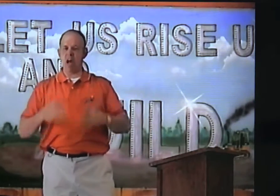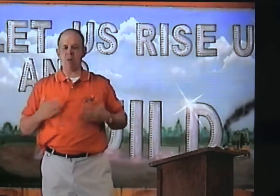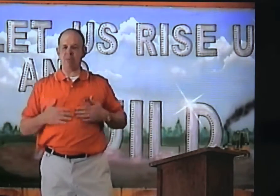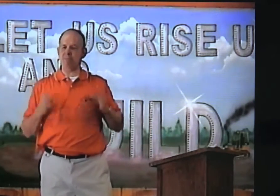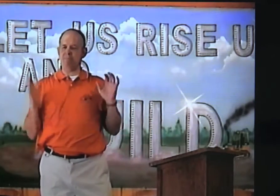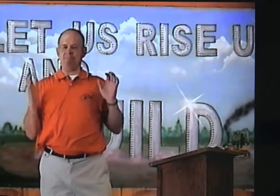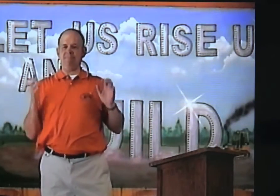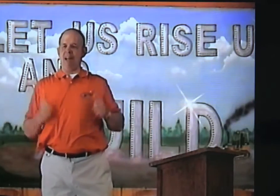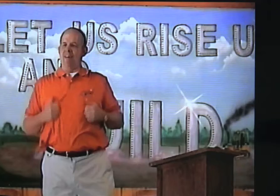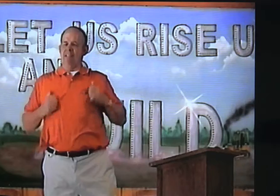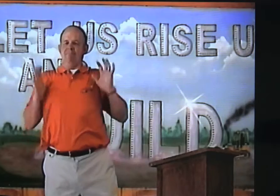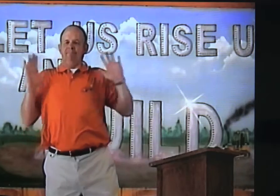Laugh at a good time, you're happy.